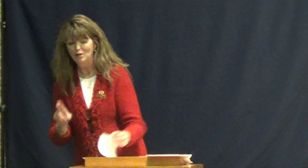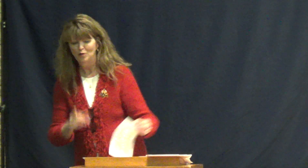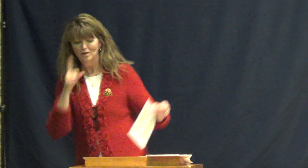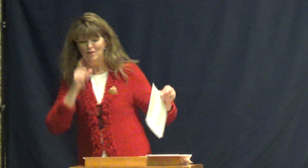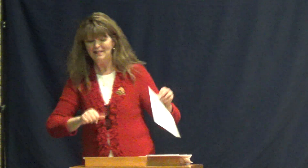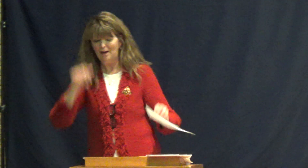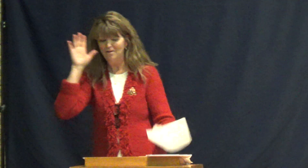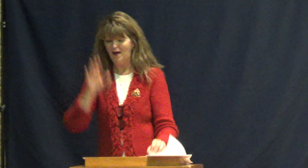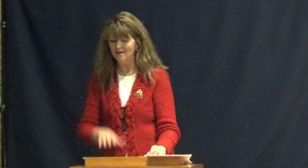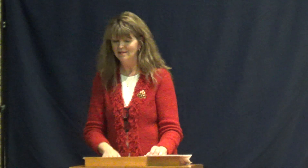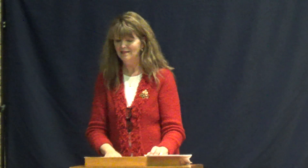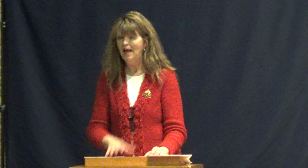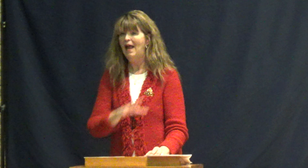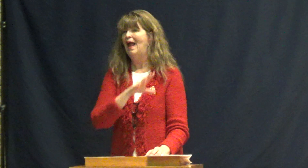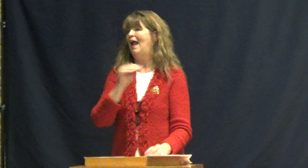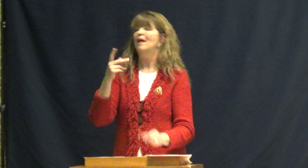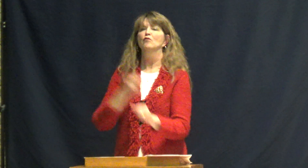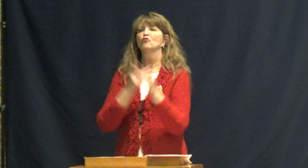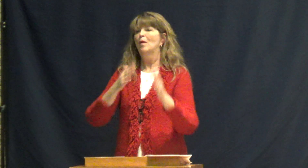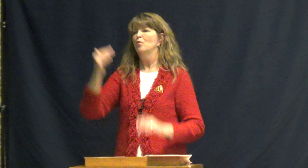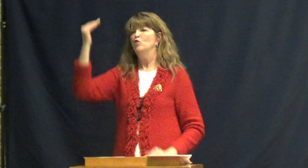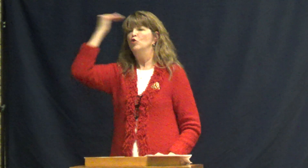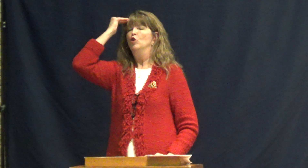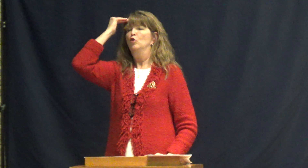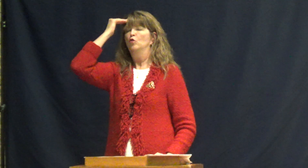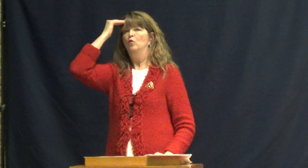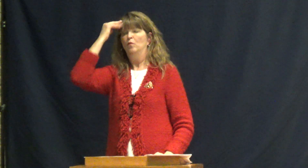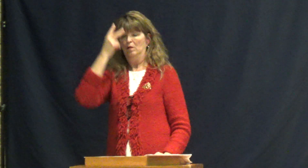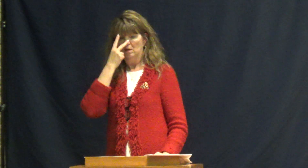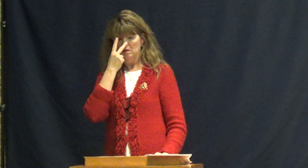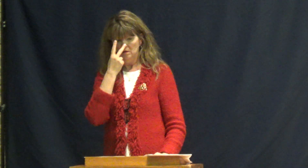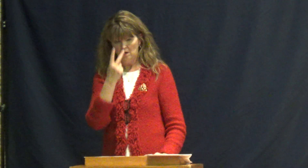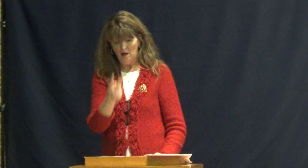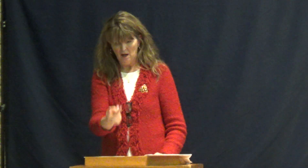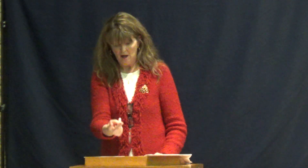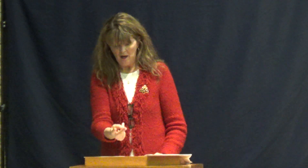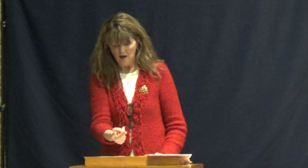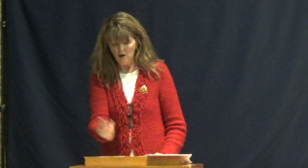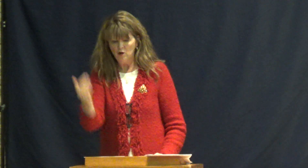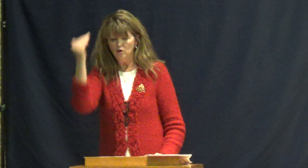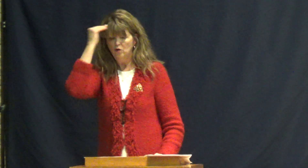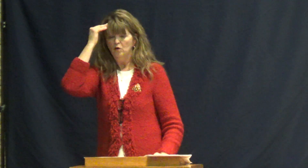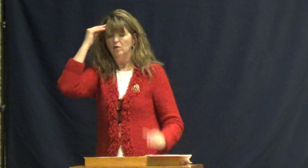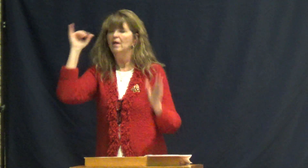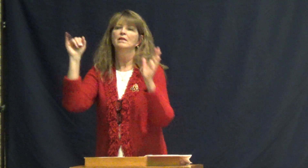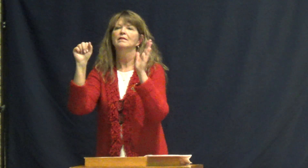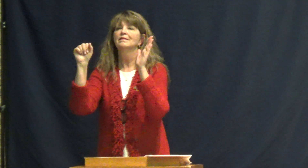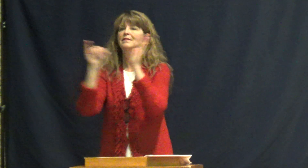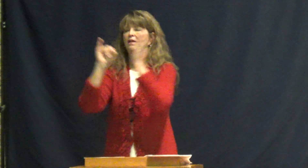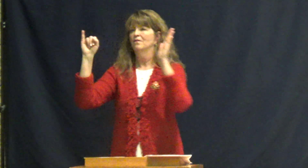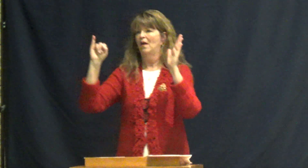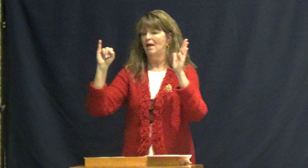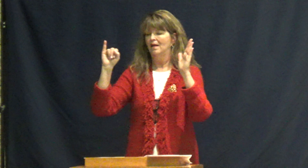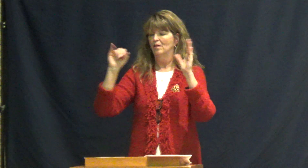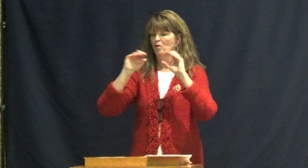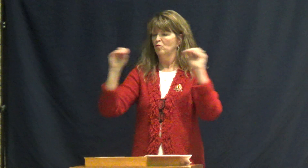the other lambs that were to be used for sacrifice. So the shepherds knew without a